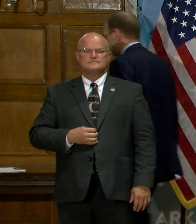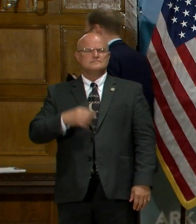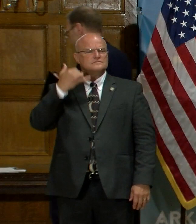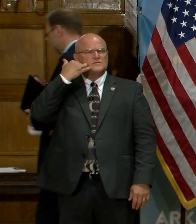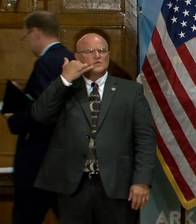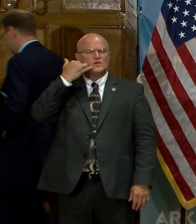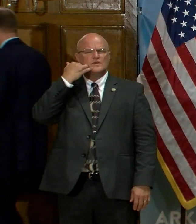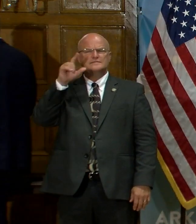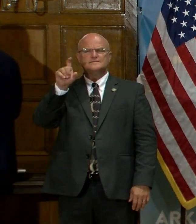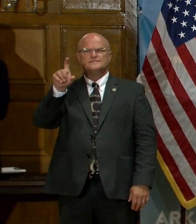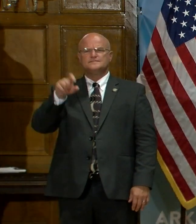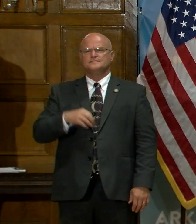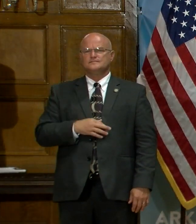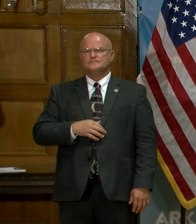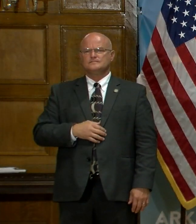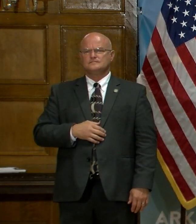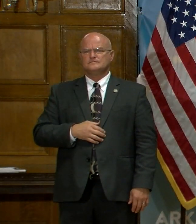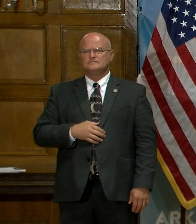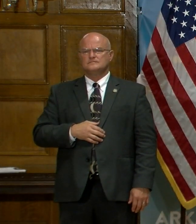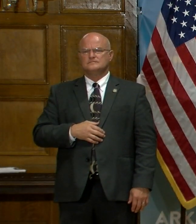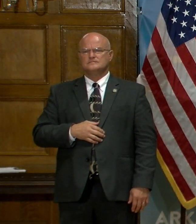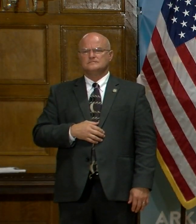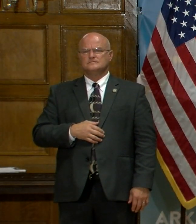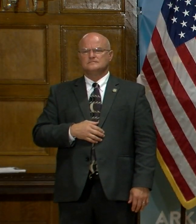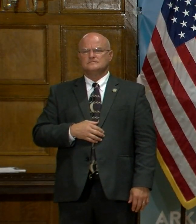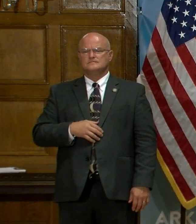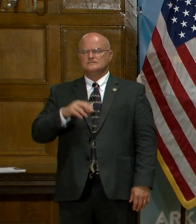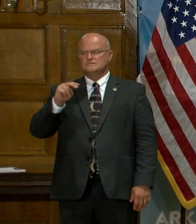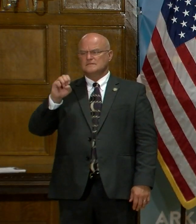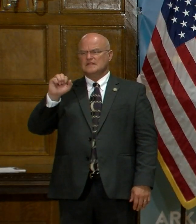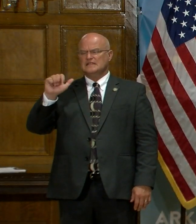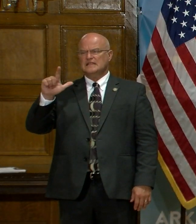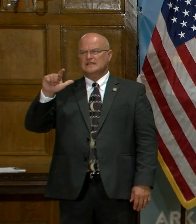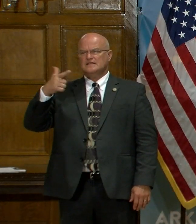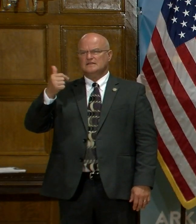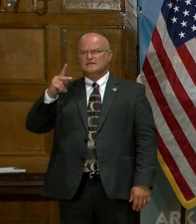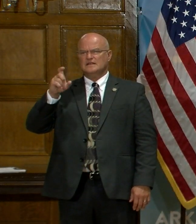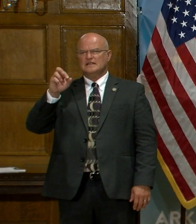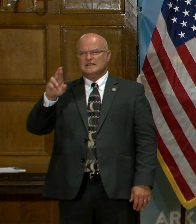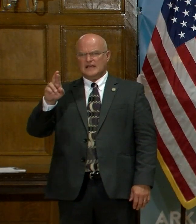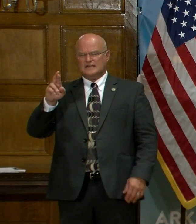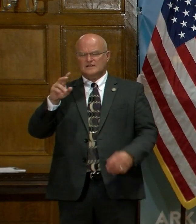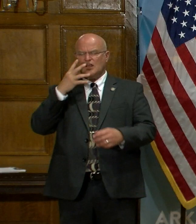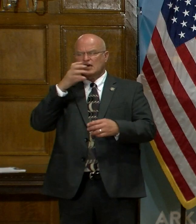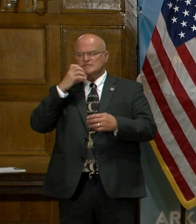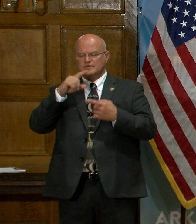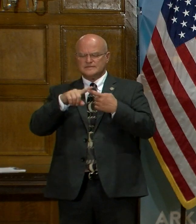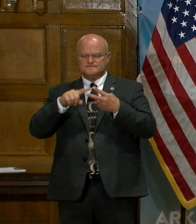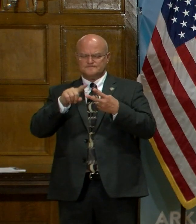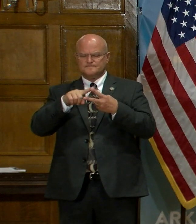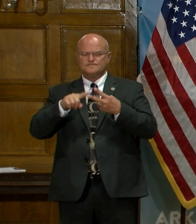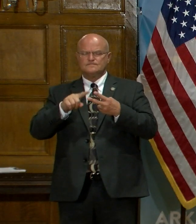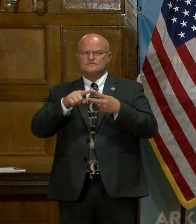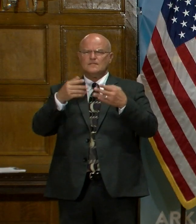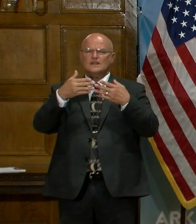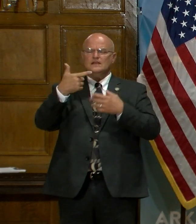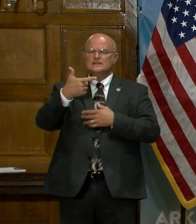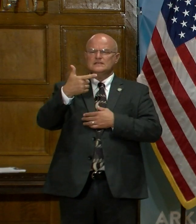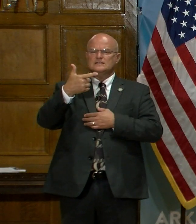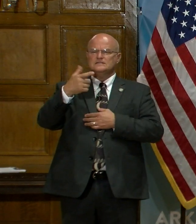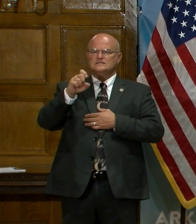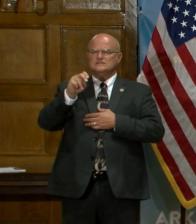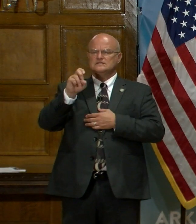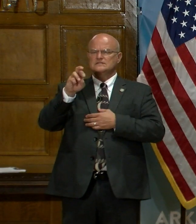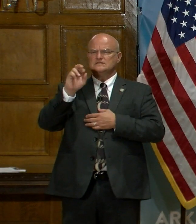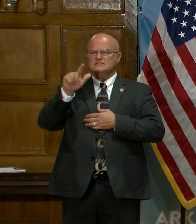a question remotely? Governor, it's Neil Gladner in Hot Springs. One for you and one for Dr. Smith, please. Just on the general dynamics, if